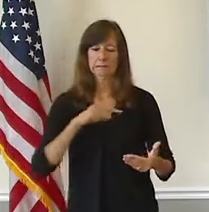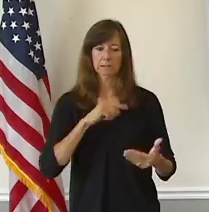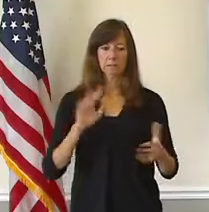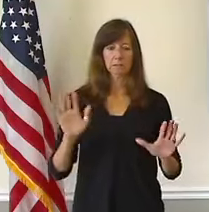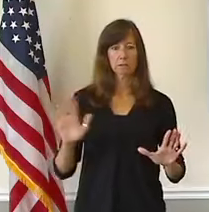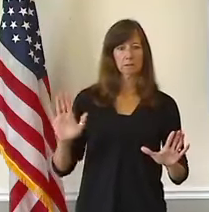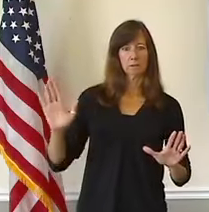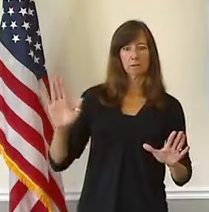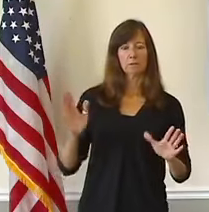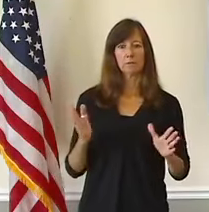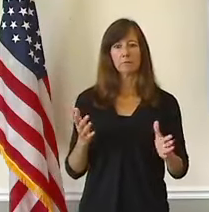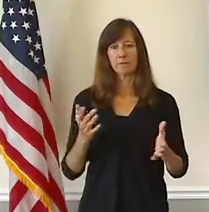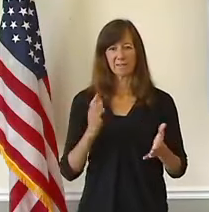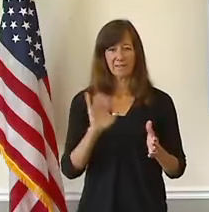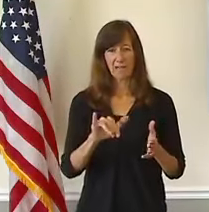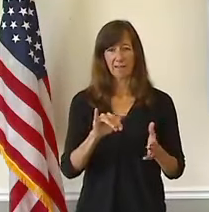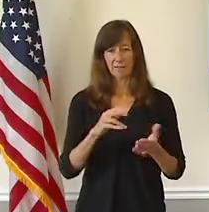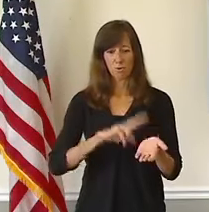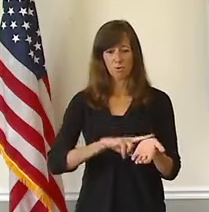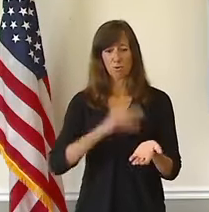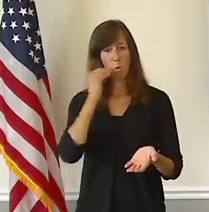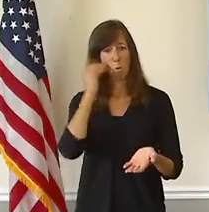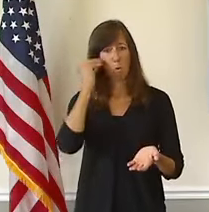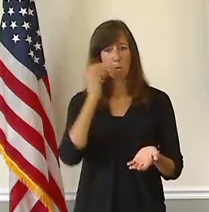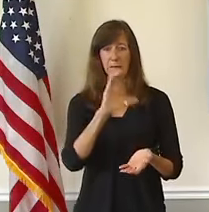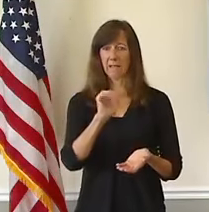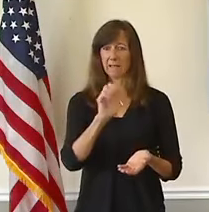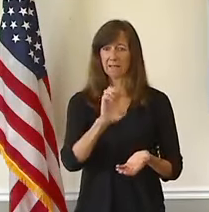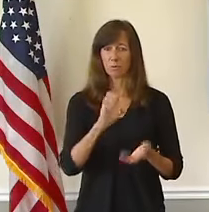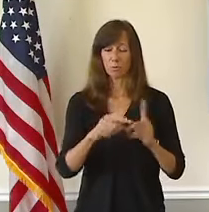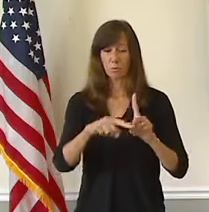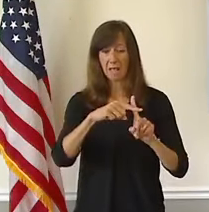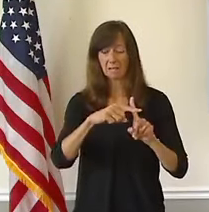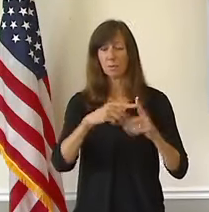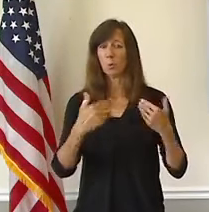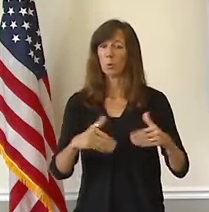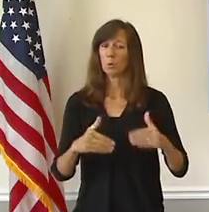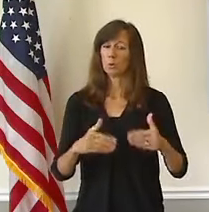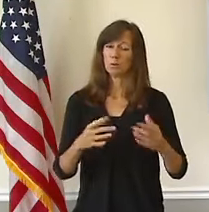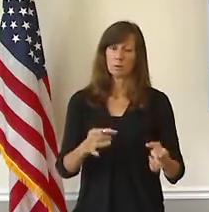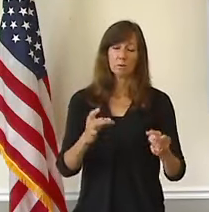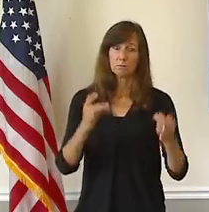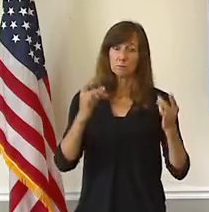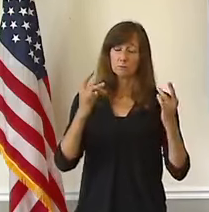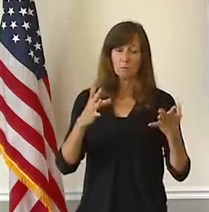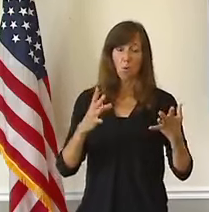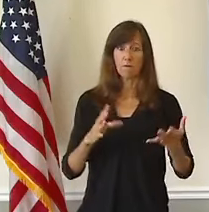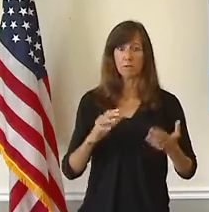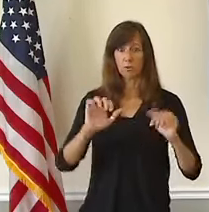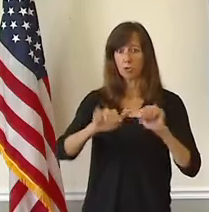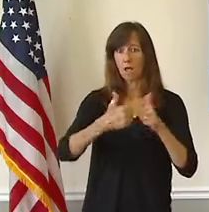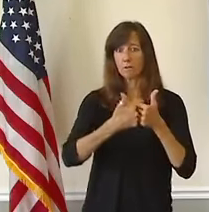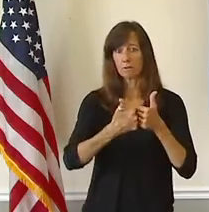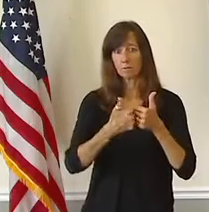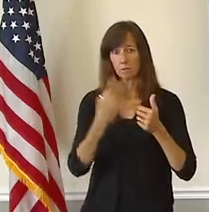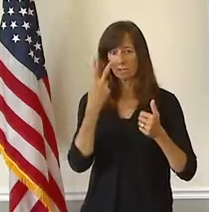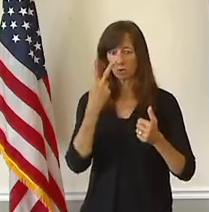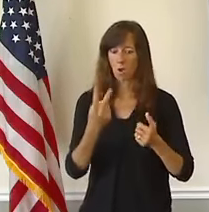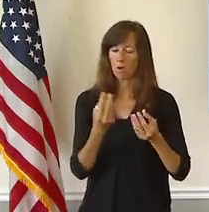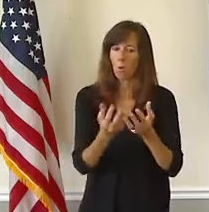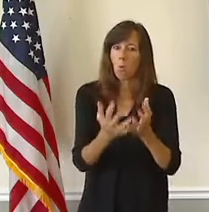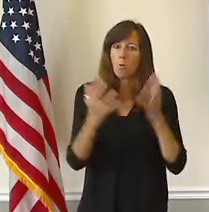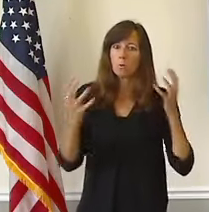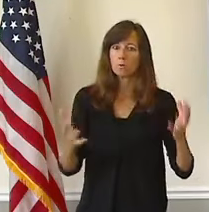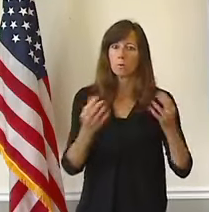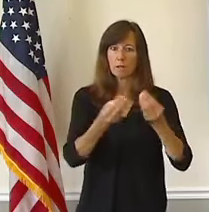nursing home cases. So that's a real challenge, right? It was a real challenge, and we saw too many lives lost because of some decisions that were made, not